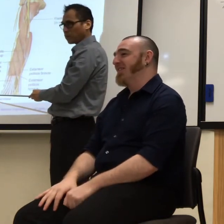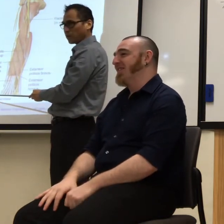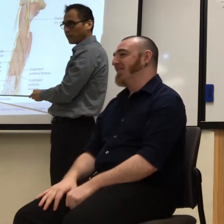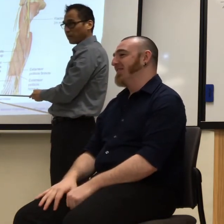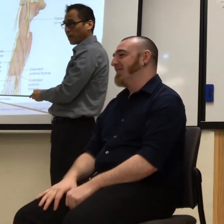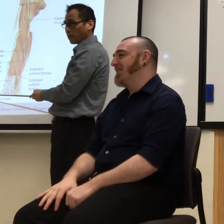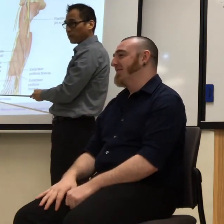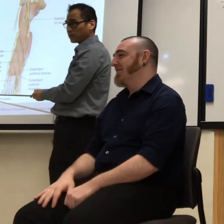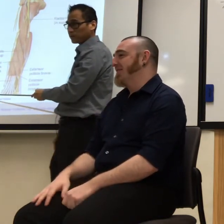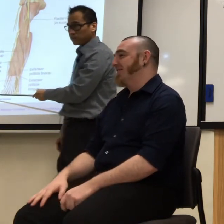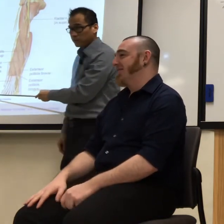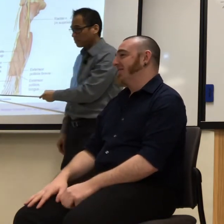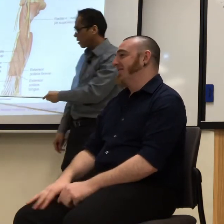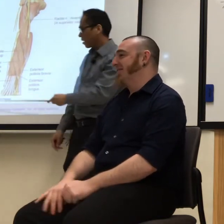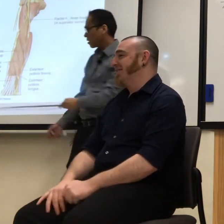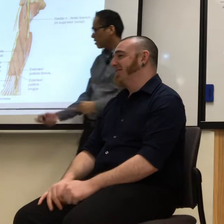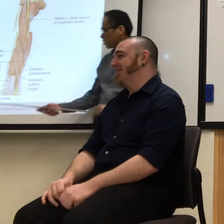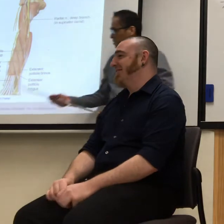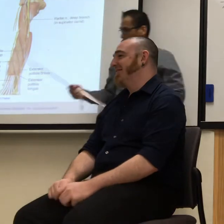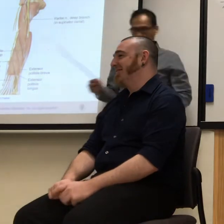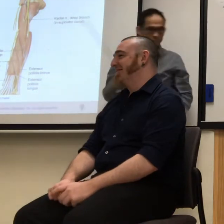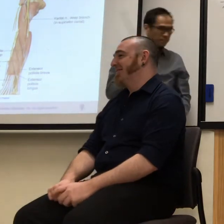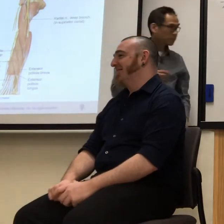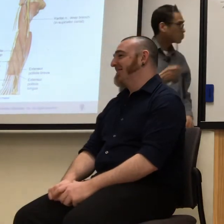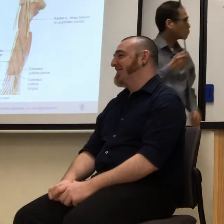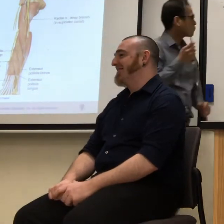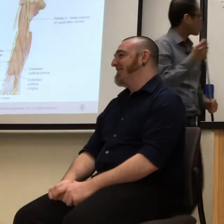indices, so don't worry about that one. Okay.